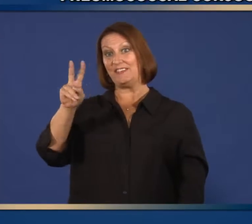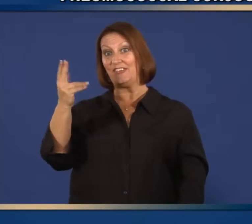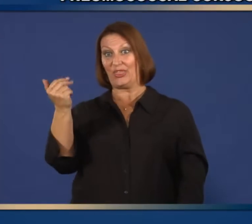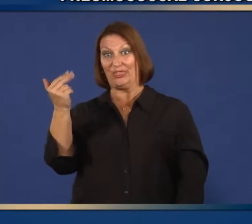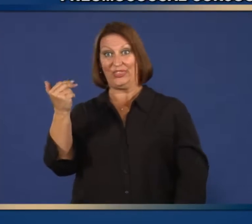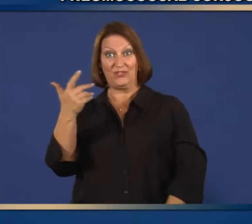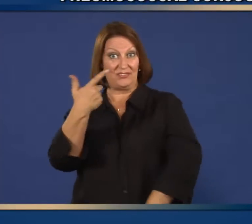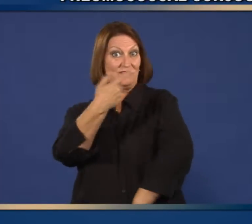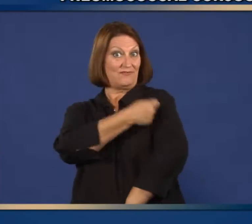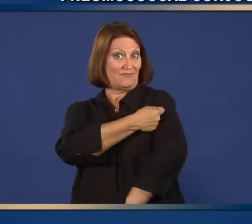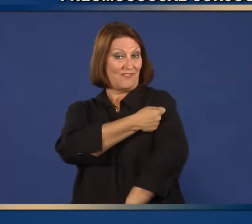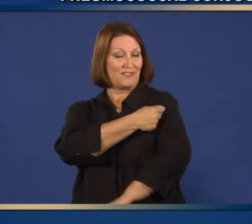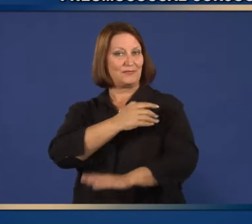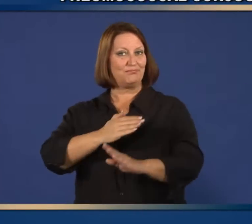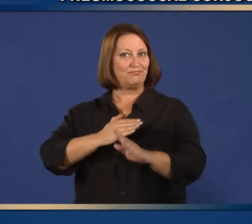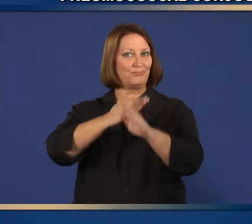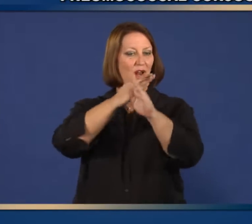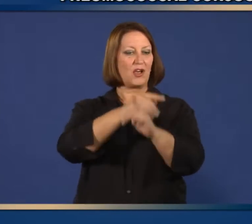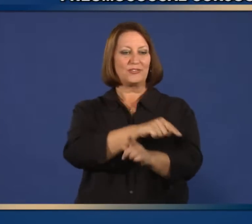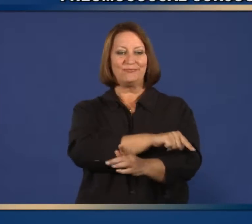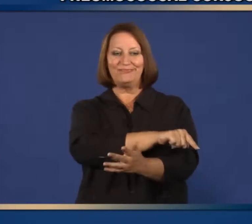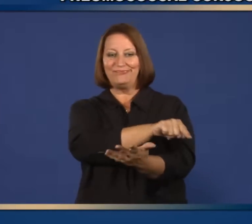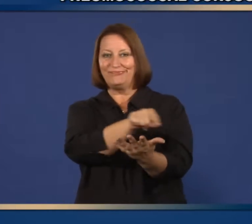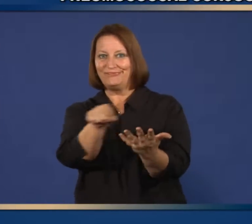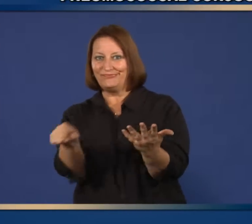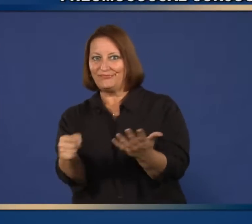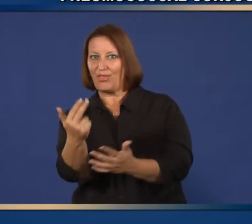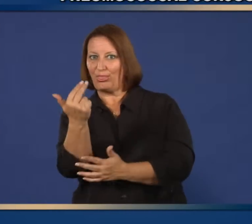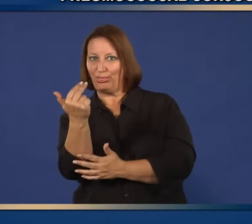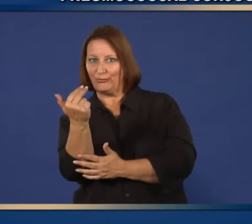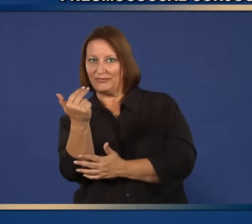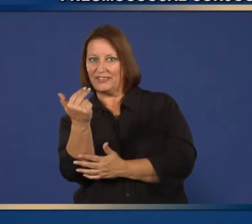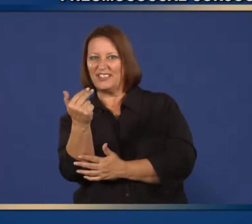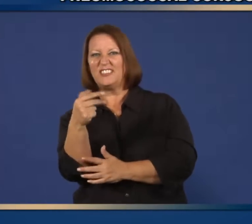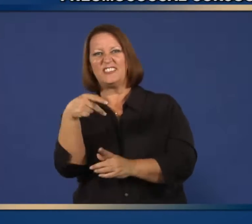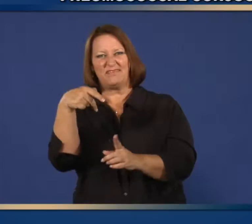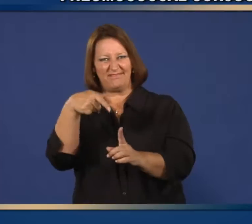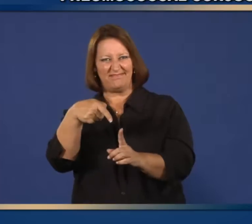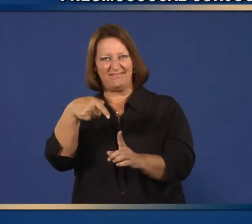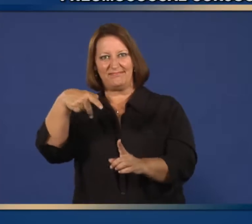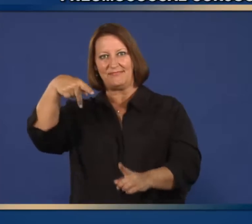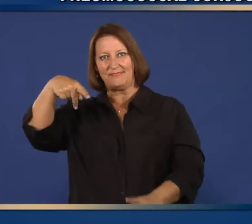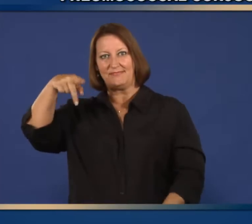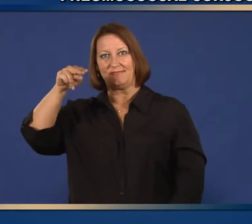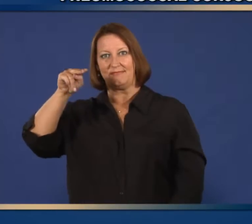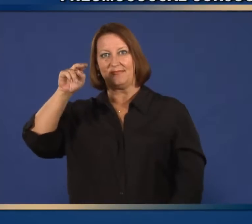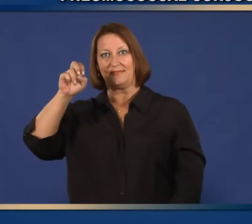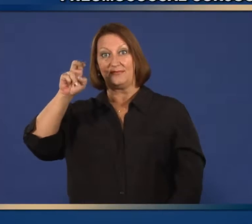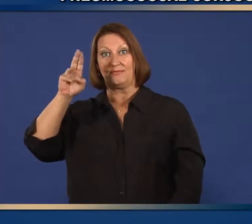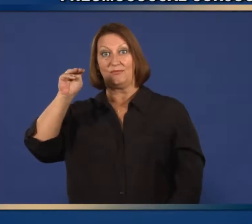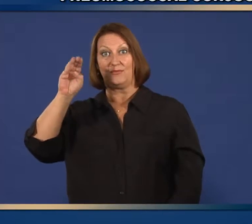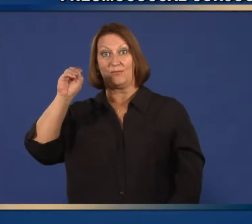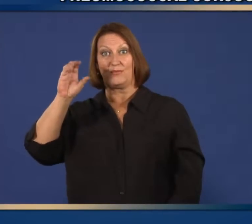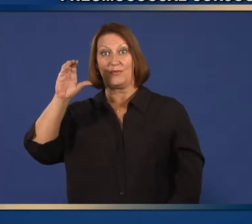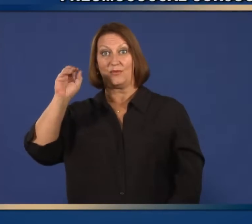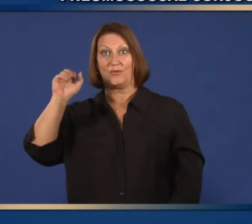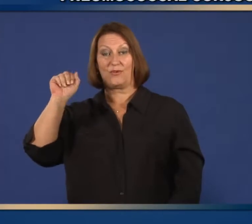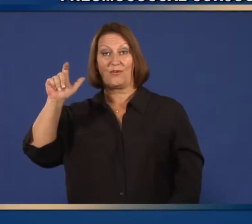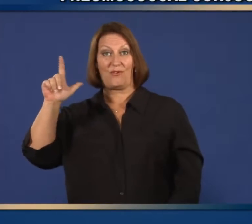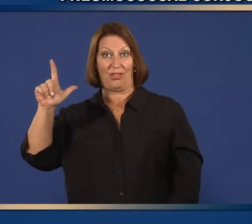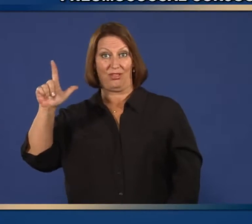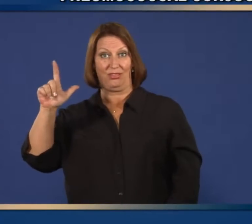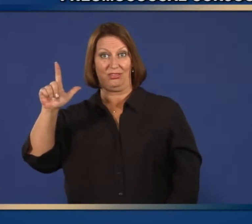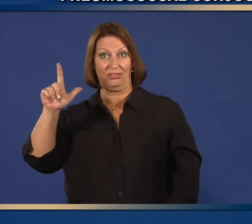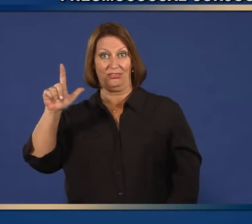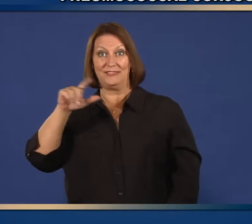PCV13 only works against the types of pneumococcal bacteria targeted by the vaccine.